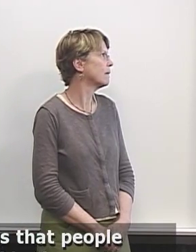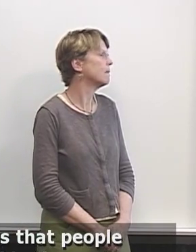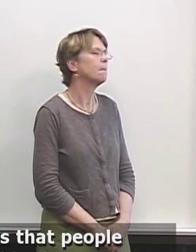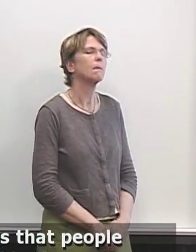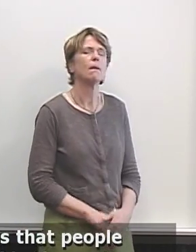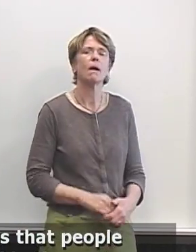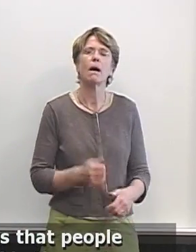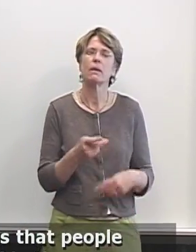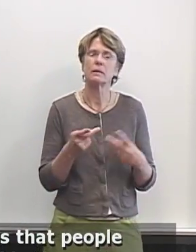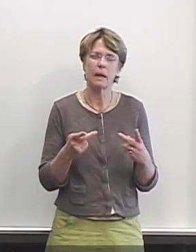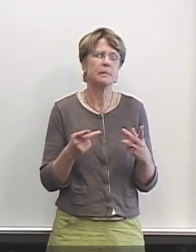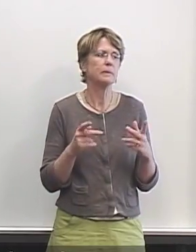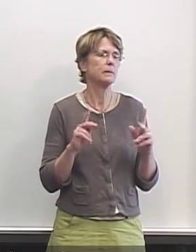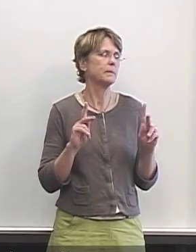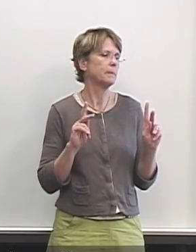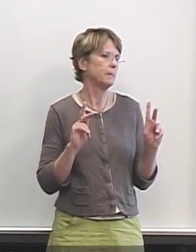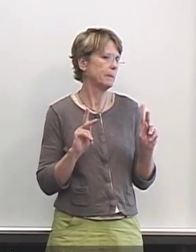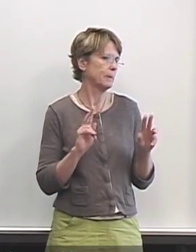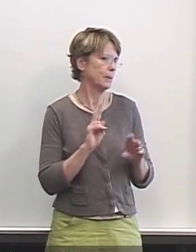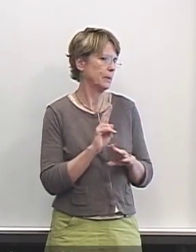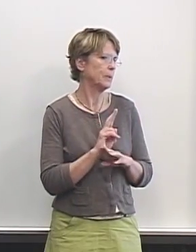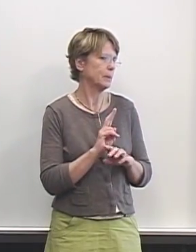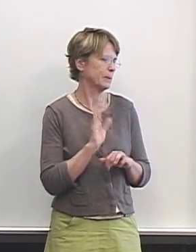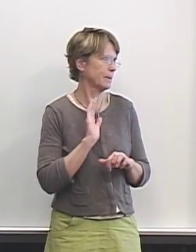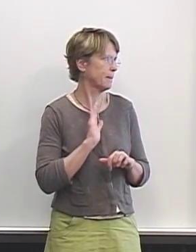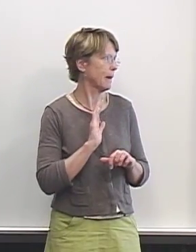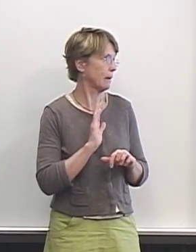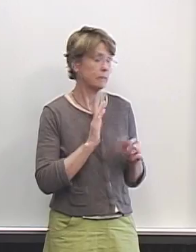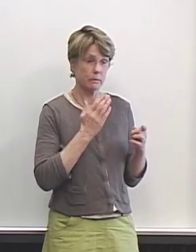types that people have used in the past with good results.